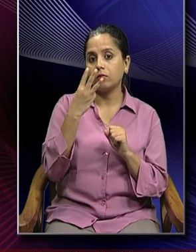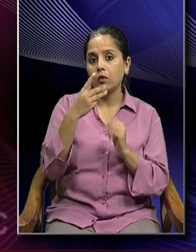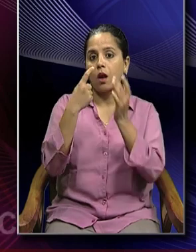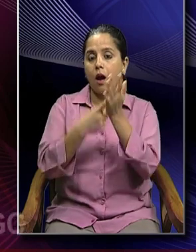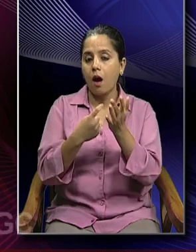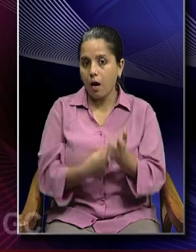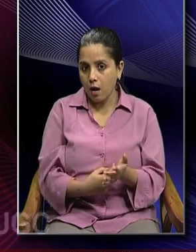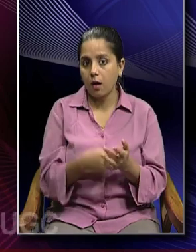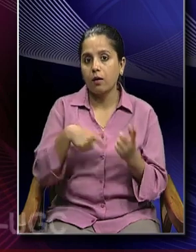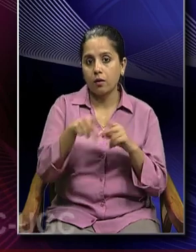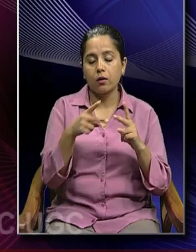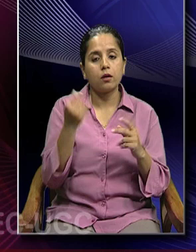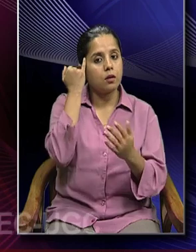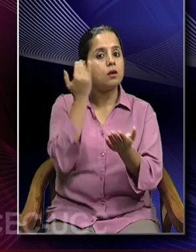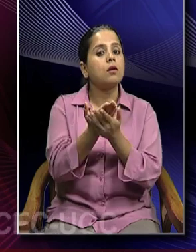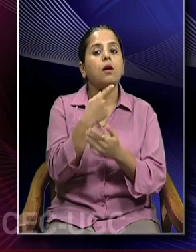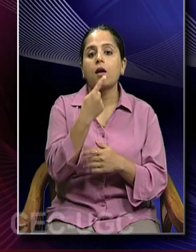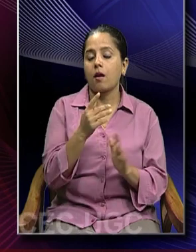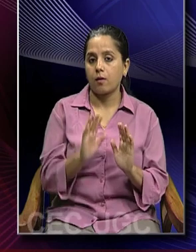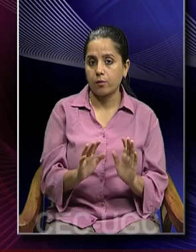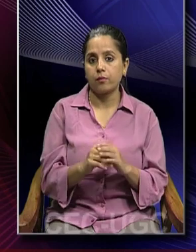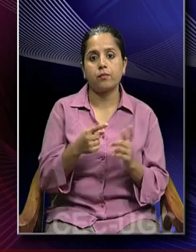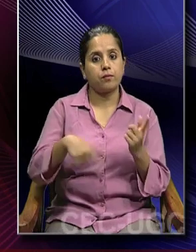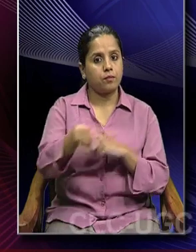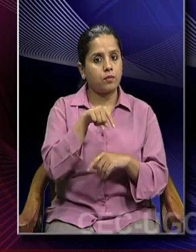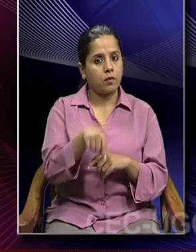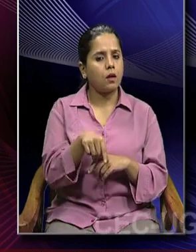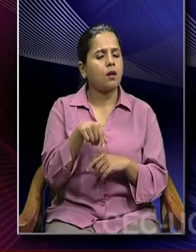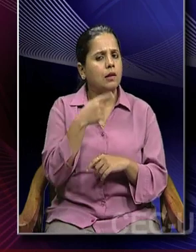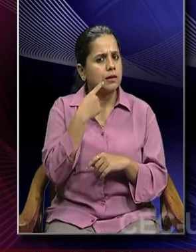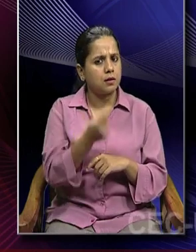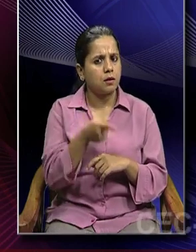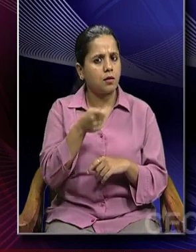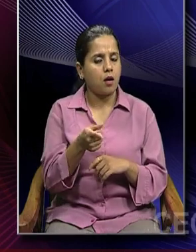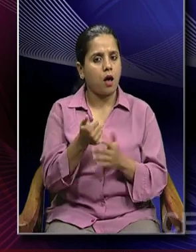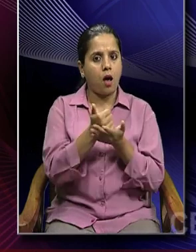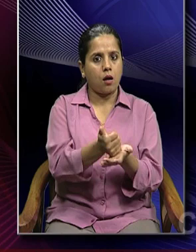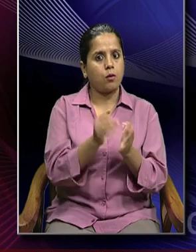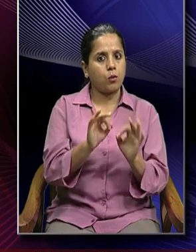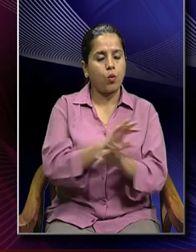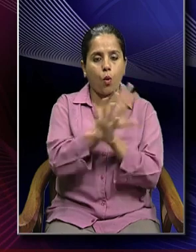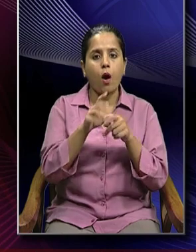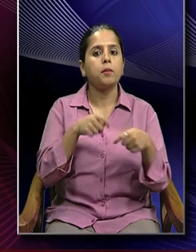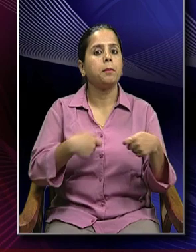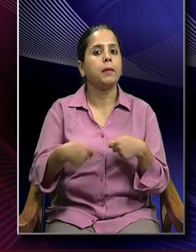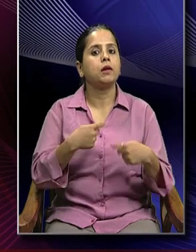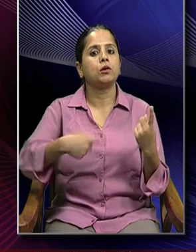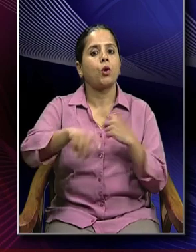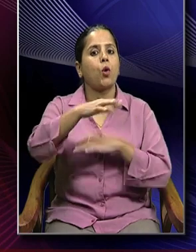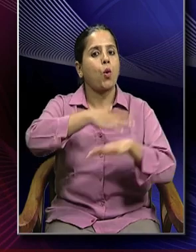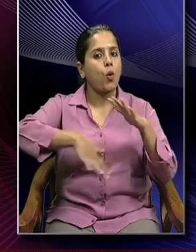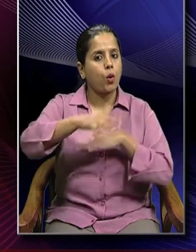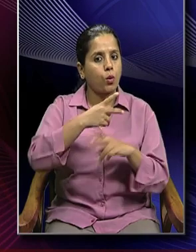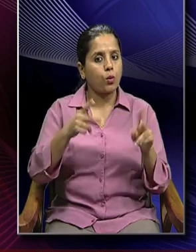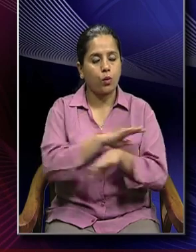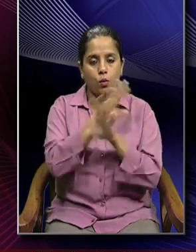framework suggests here is suggested here is very much helpful for the entire business organization, for